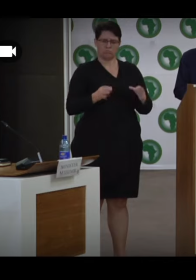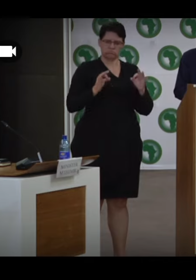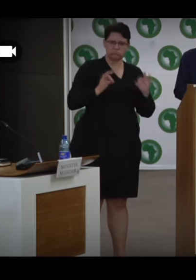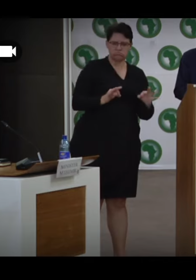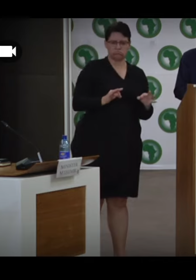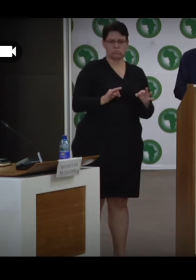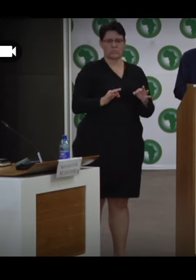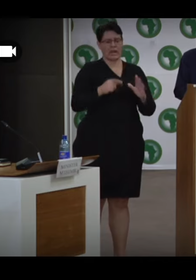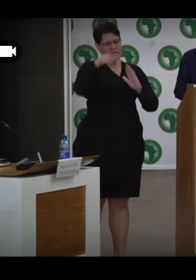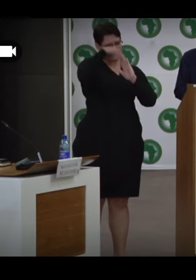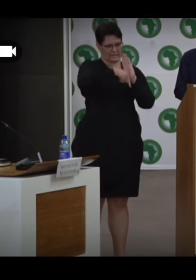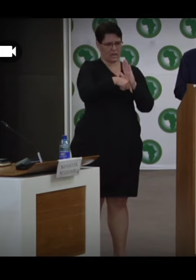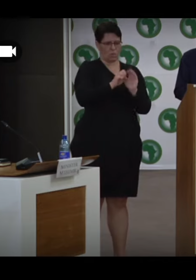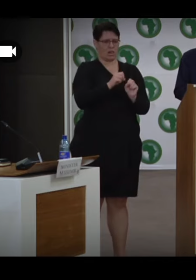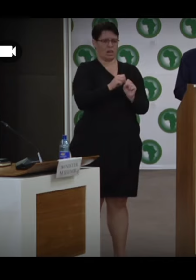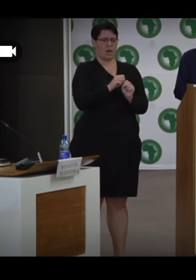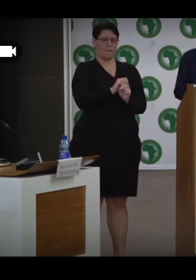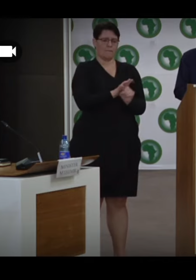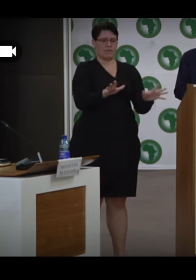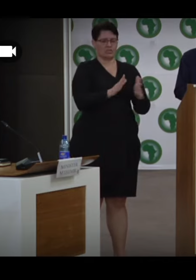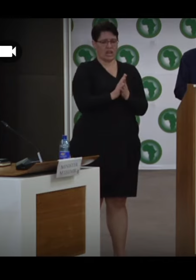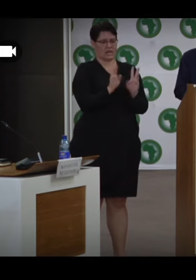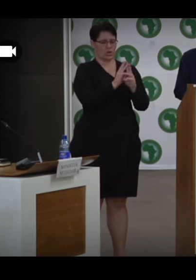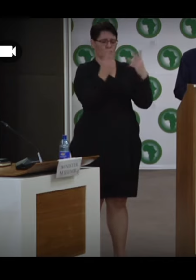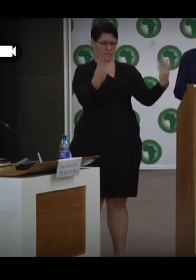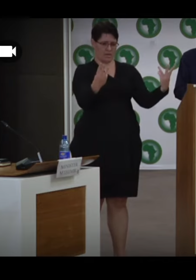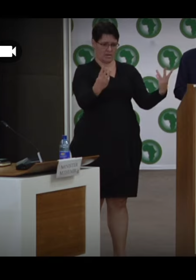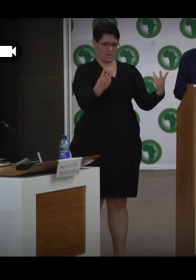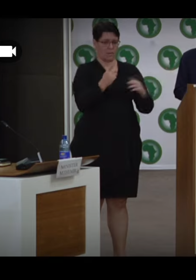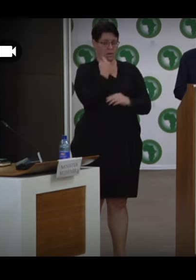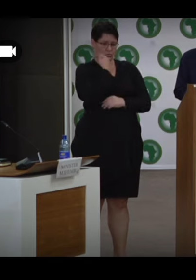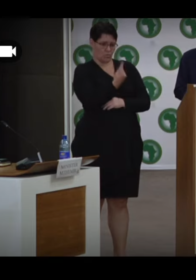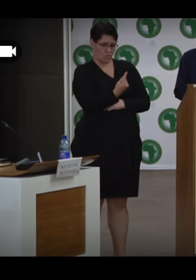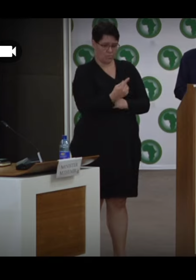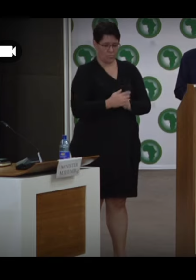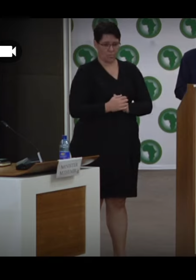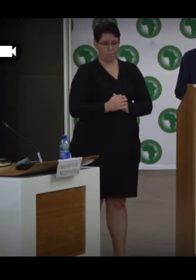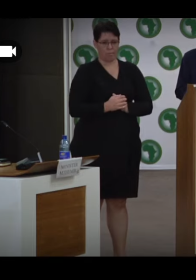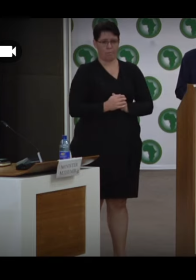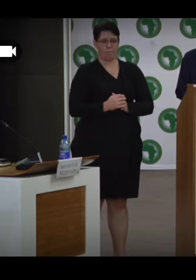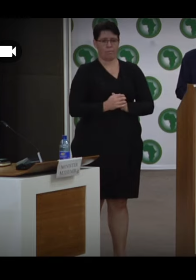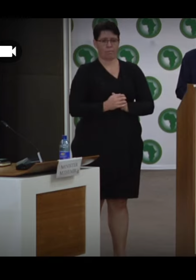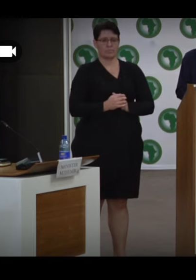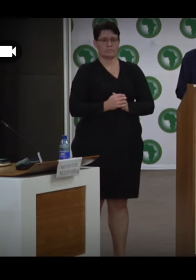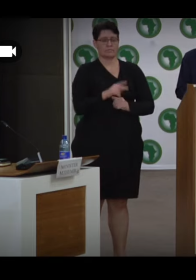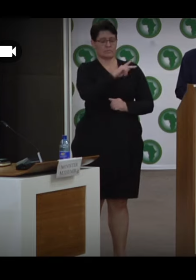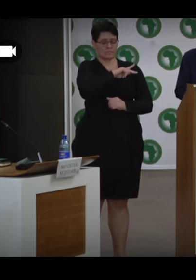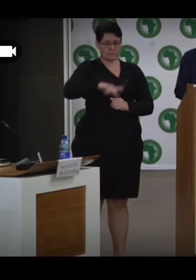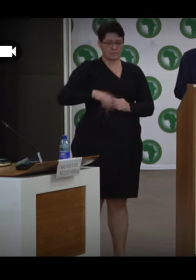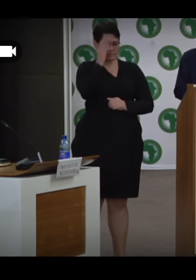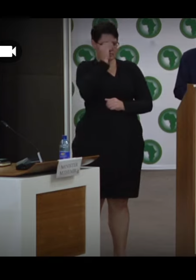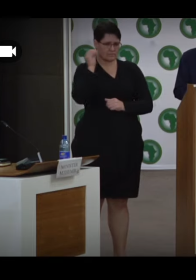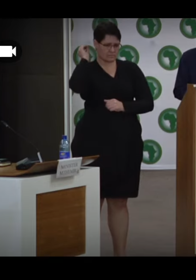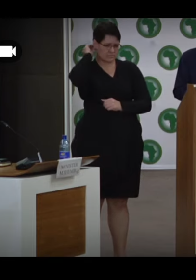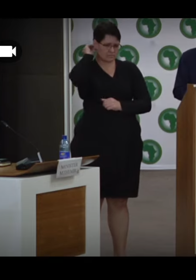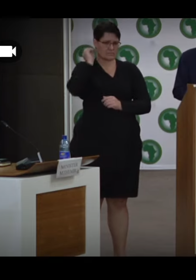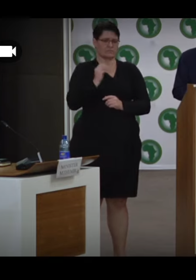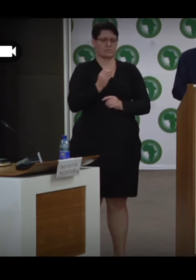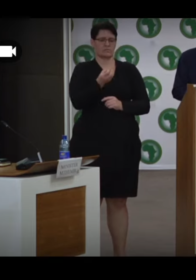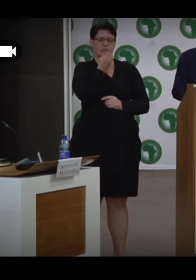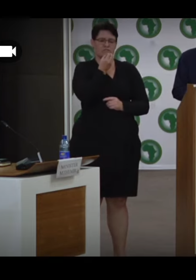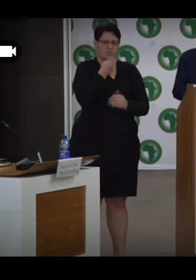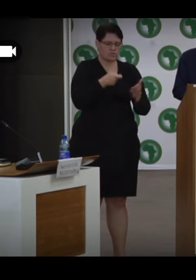details will be published in the Government Gazette by tomorrow. The President noted that grocery